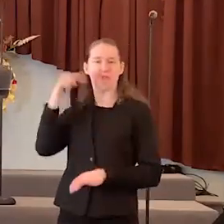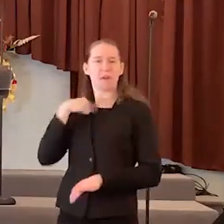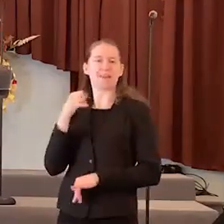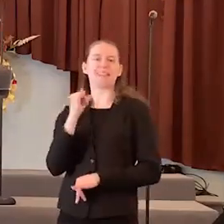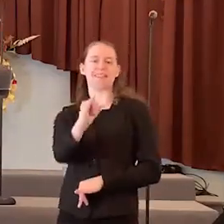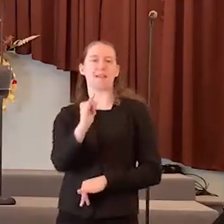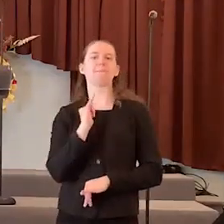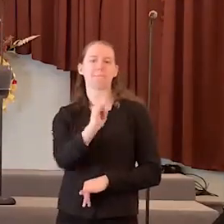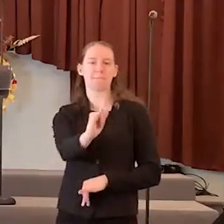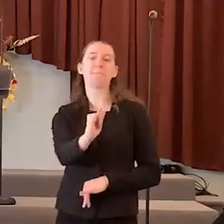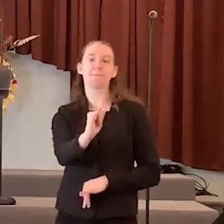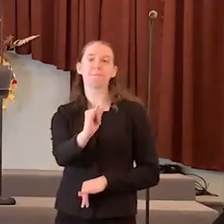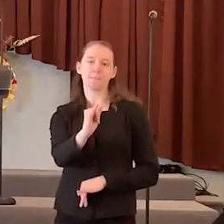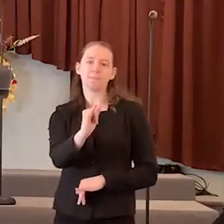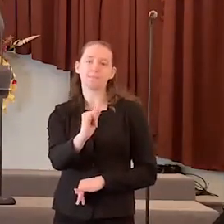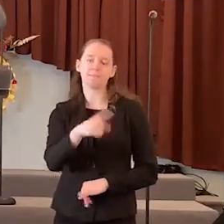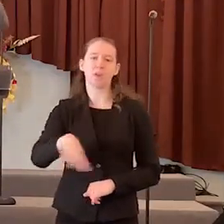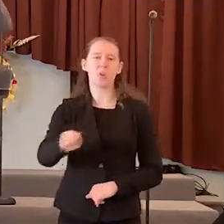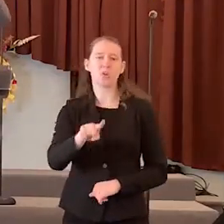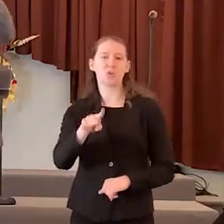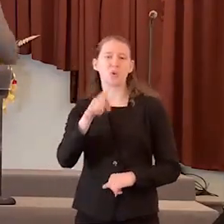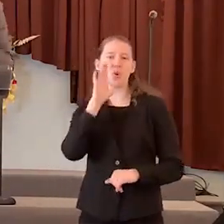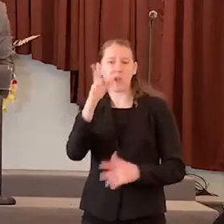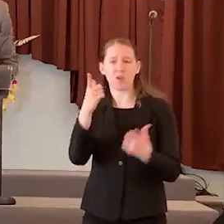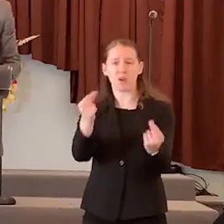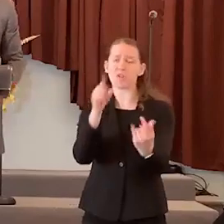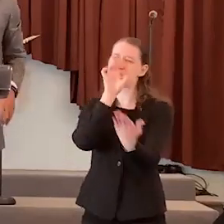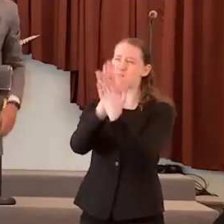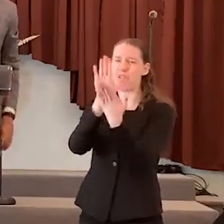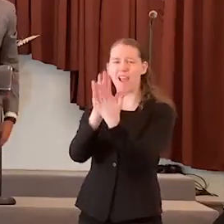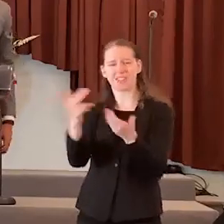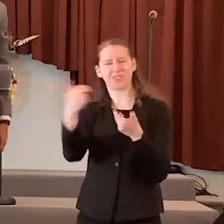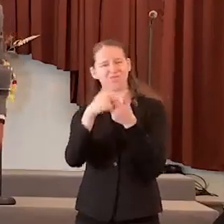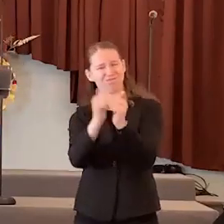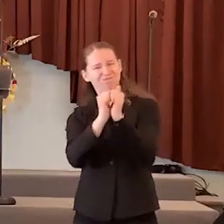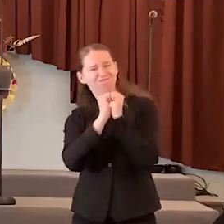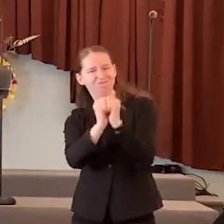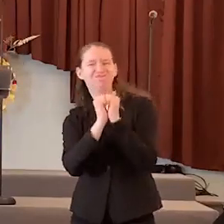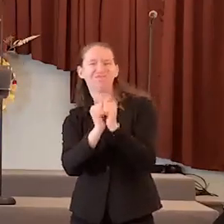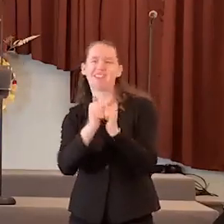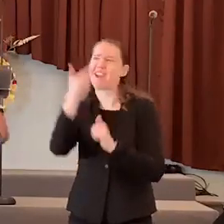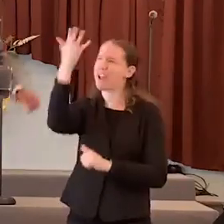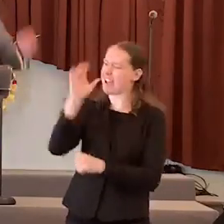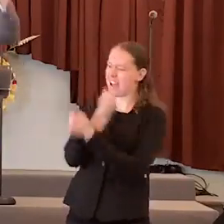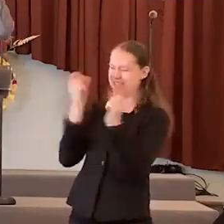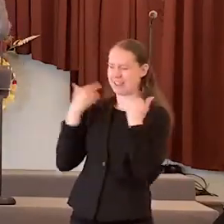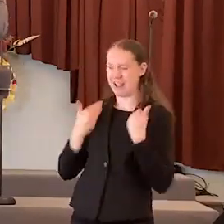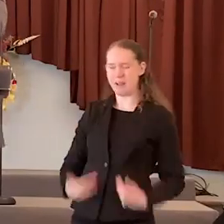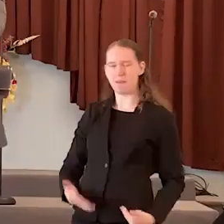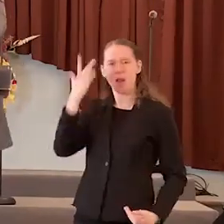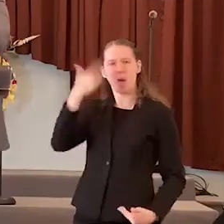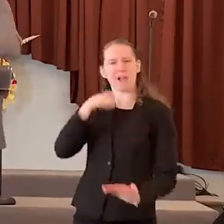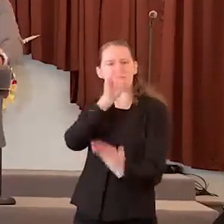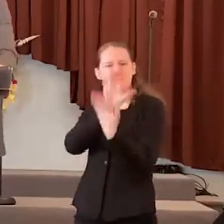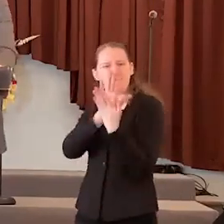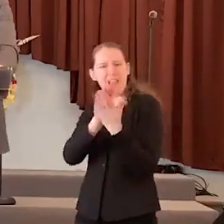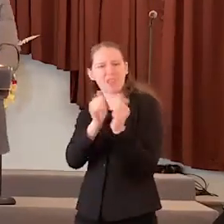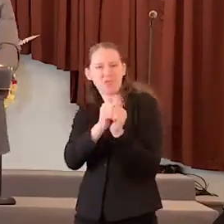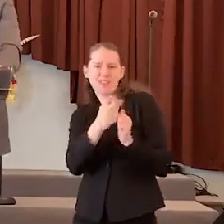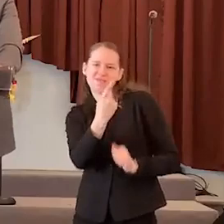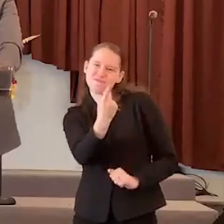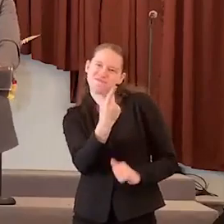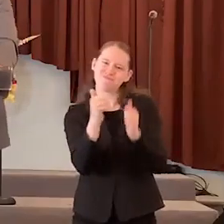Is there anybody here that's going to praise God with me when God brings me out? So I can praise God with you